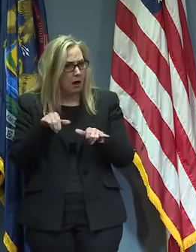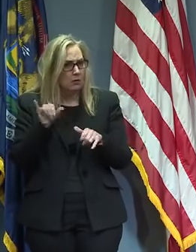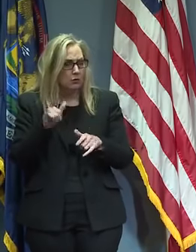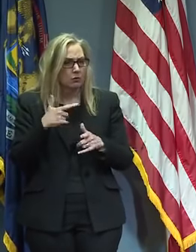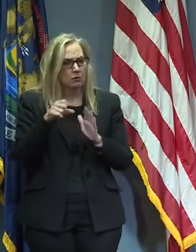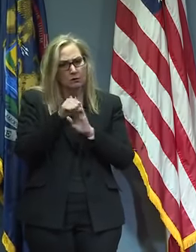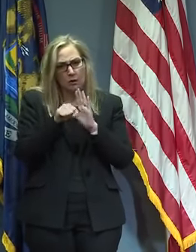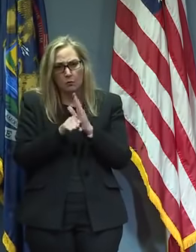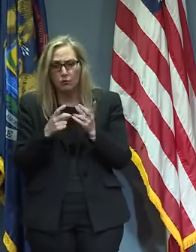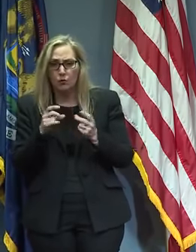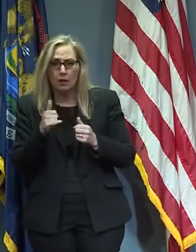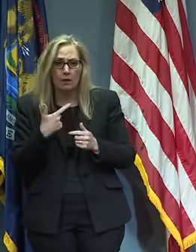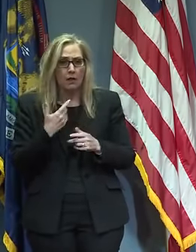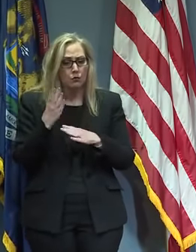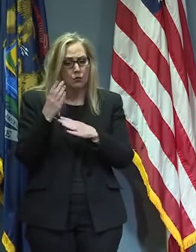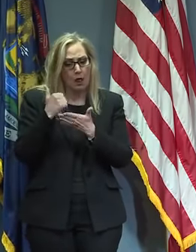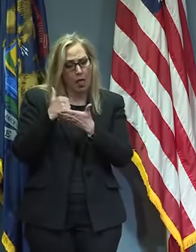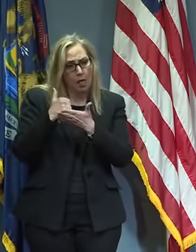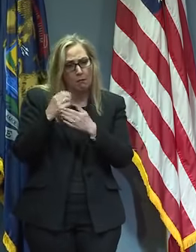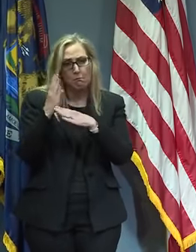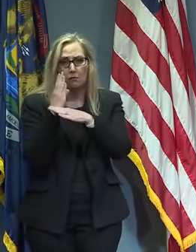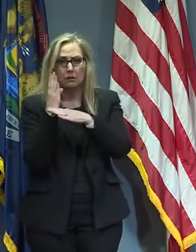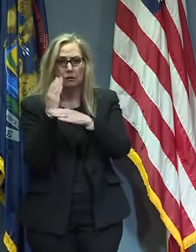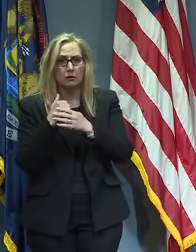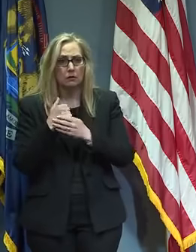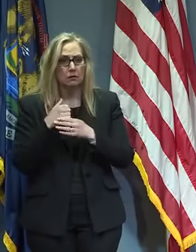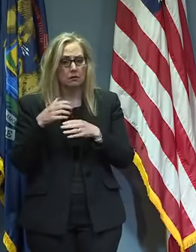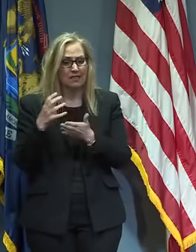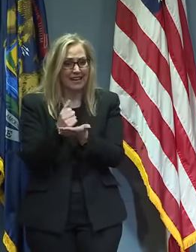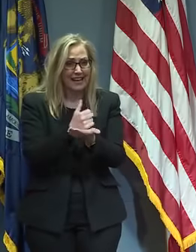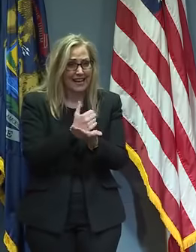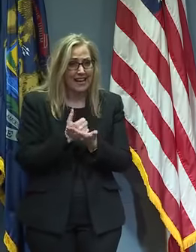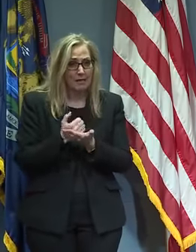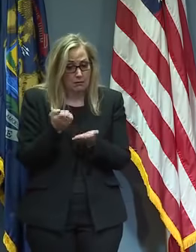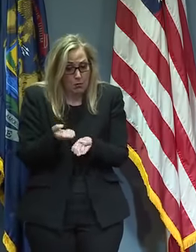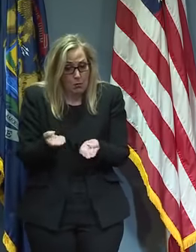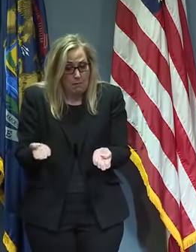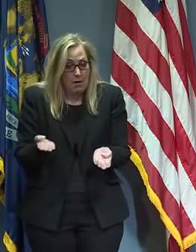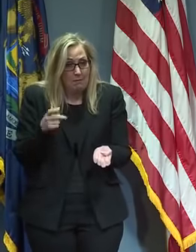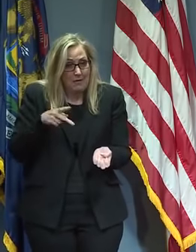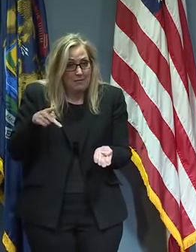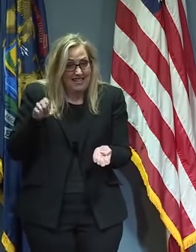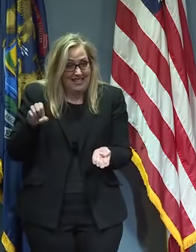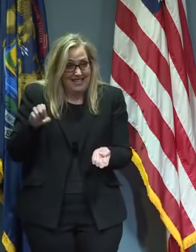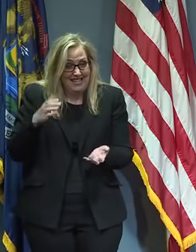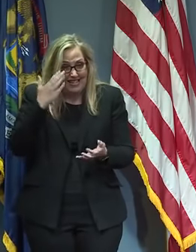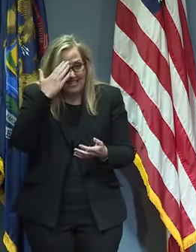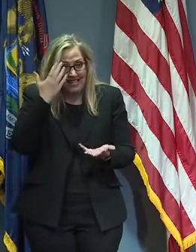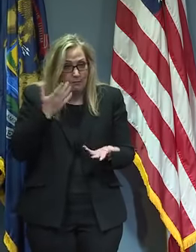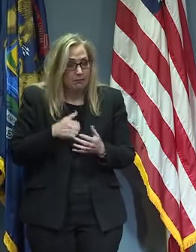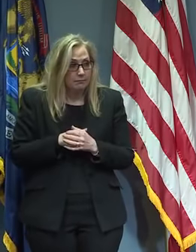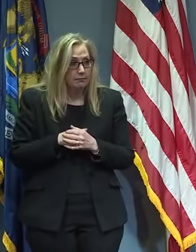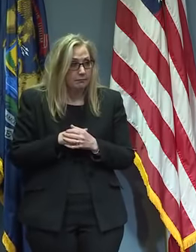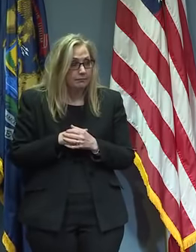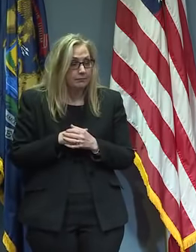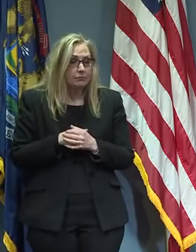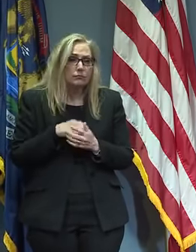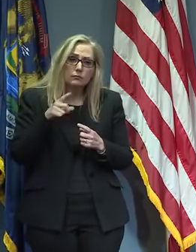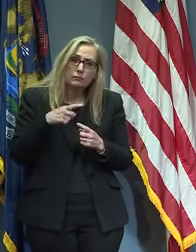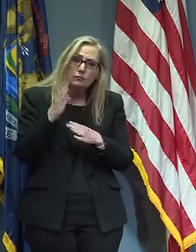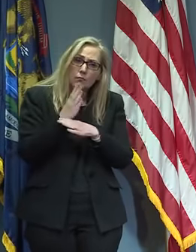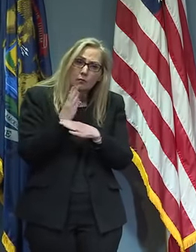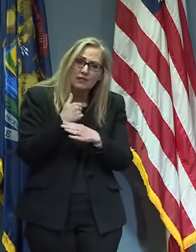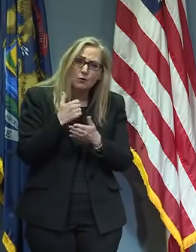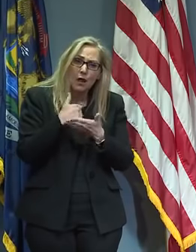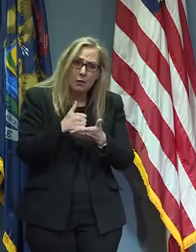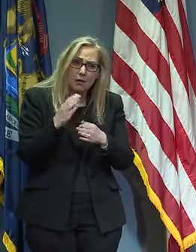help businesses obtain these supplies? We know all about the state trying to help medical providers obtain PPE. What about the businesses that are going